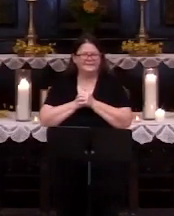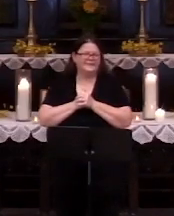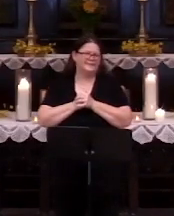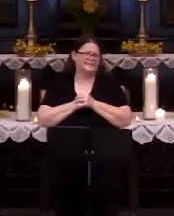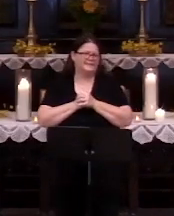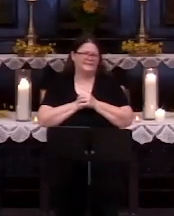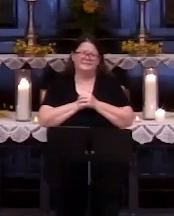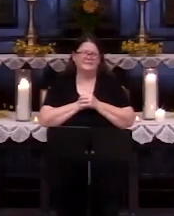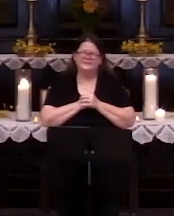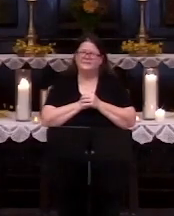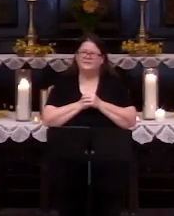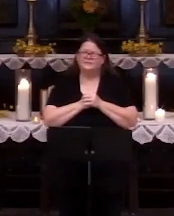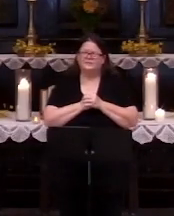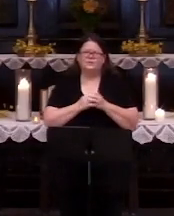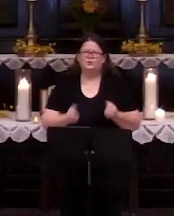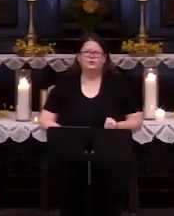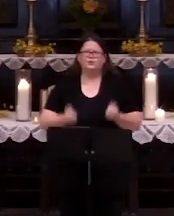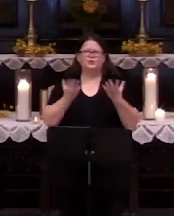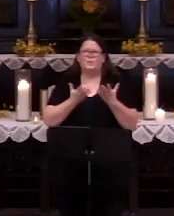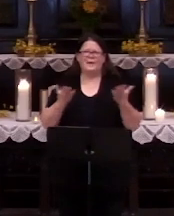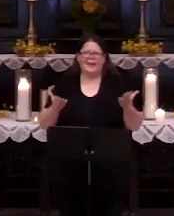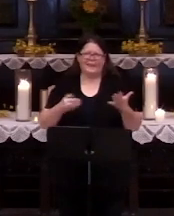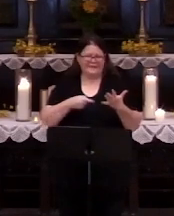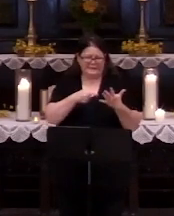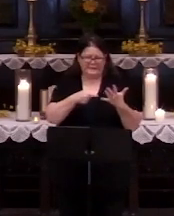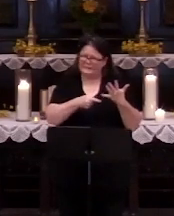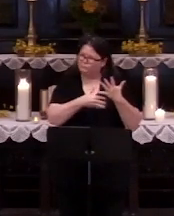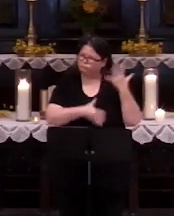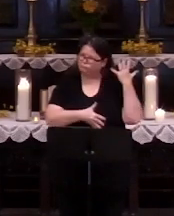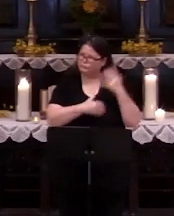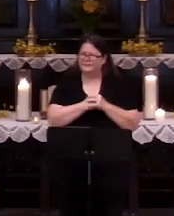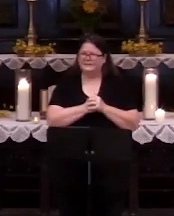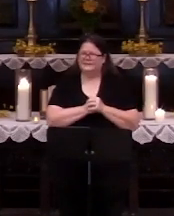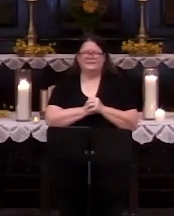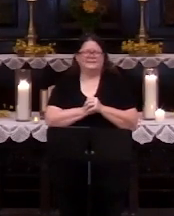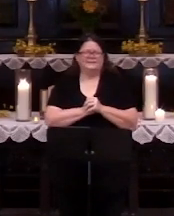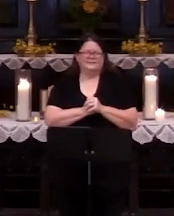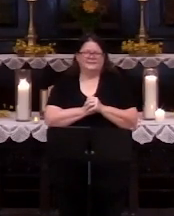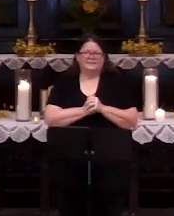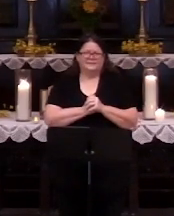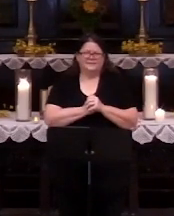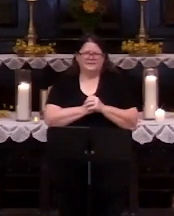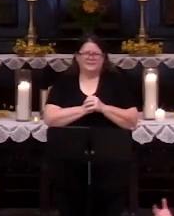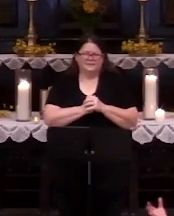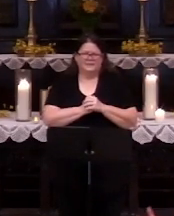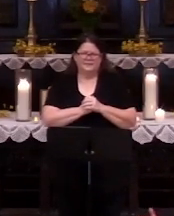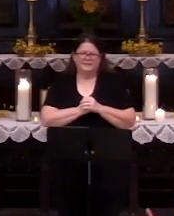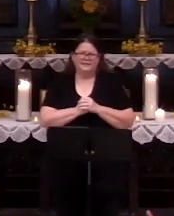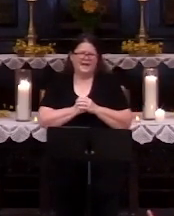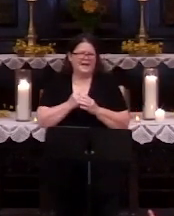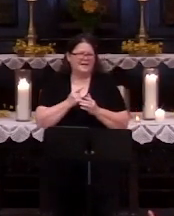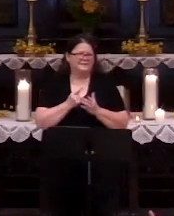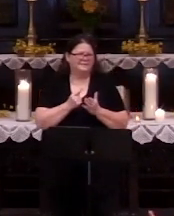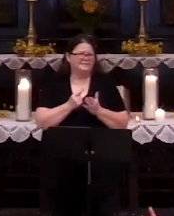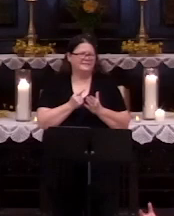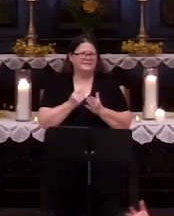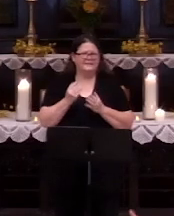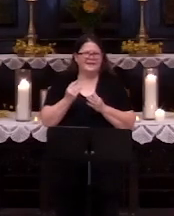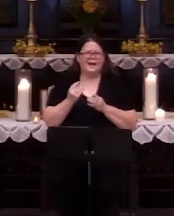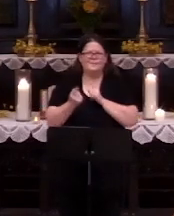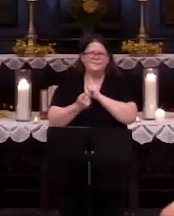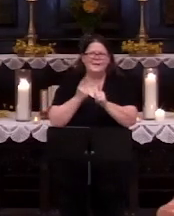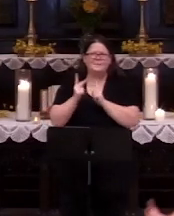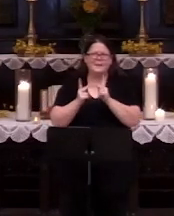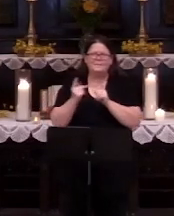among all sorts of other things. But really just getting to know the folks of Asylum Hill